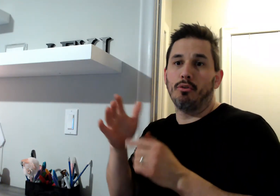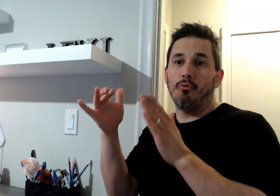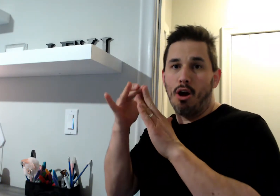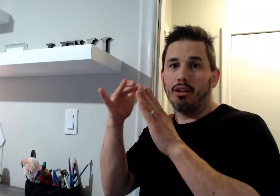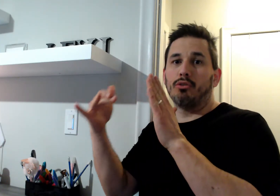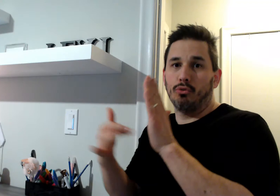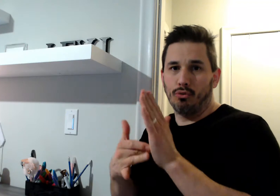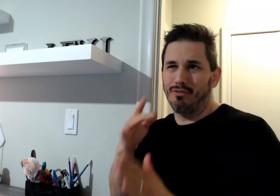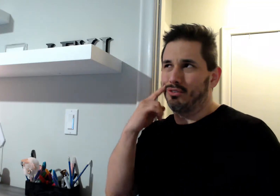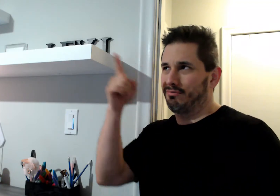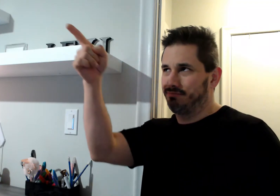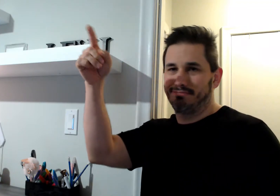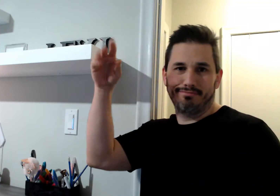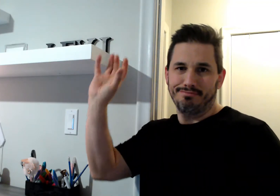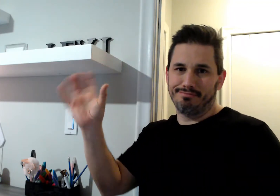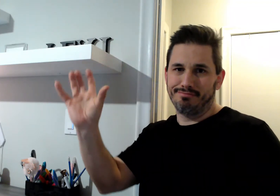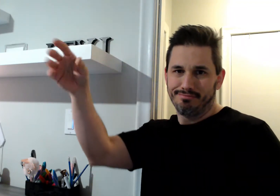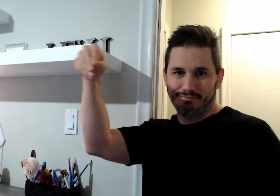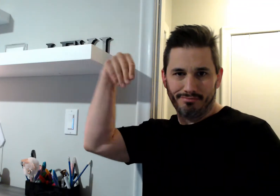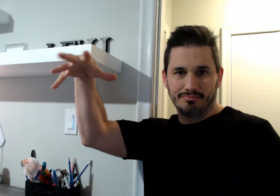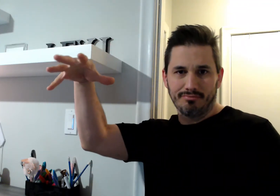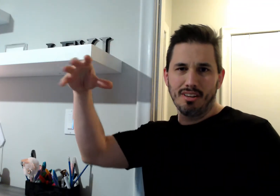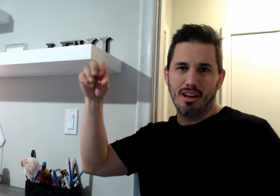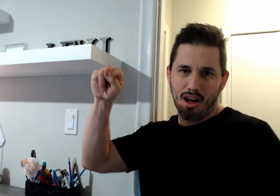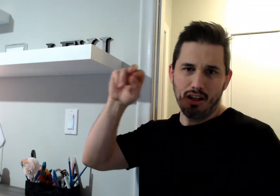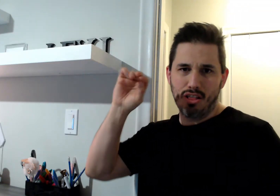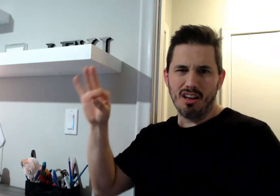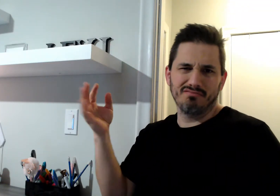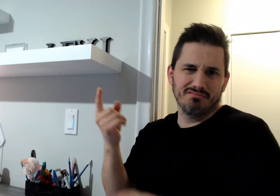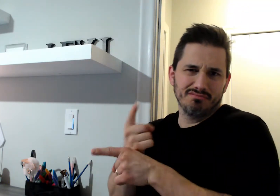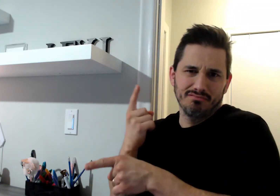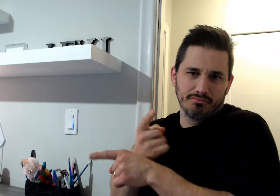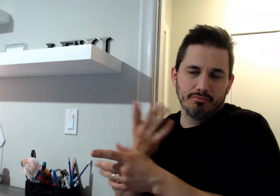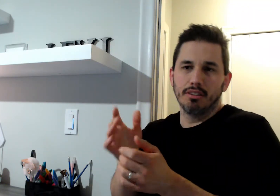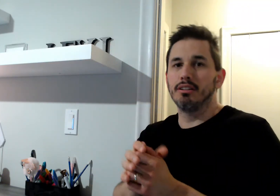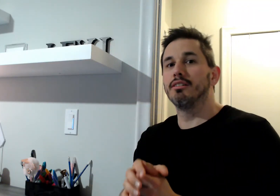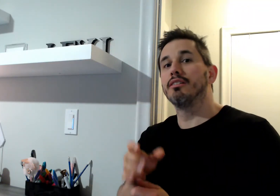The main use is for her lights, of course. She hits the switch to turn them on and off.